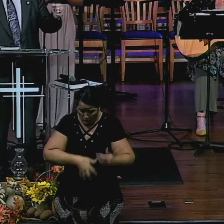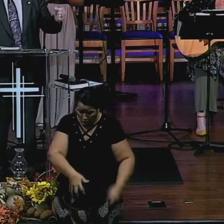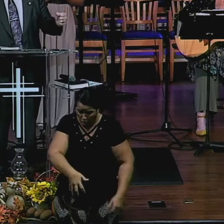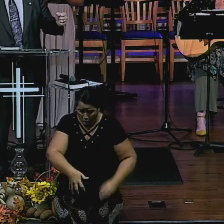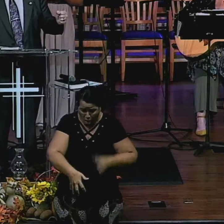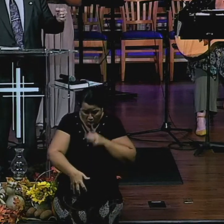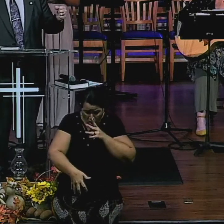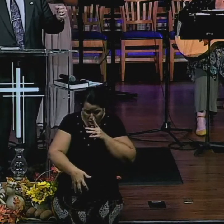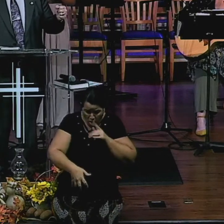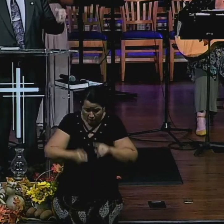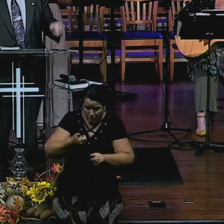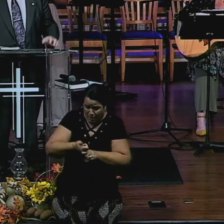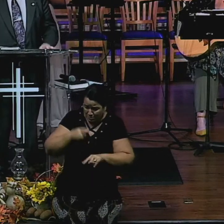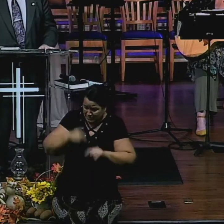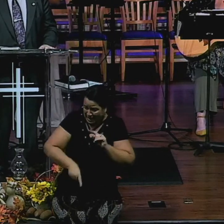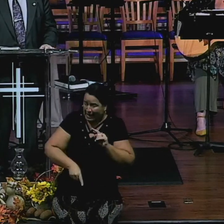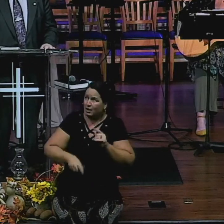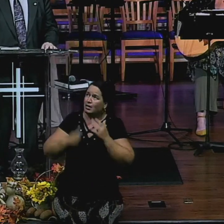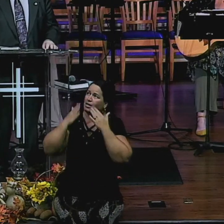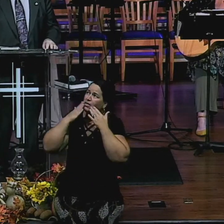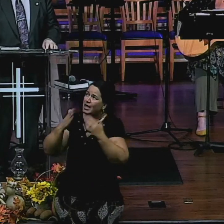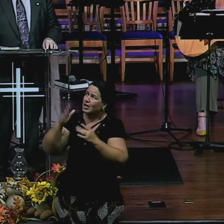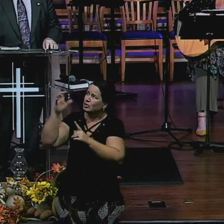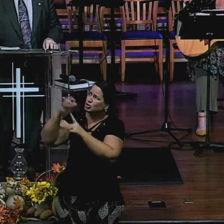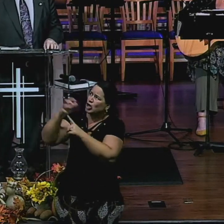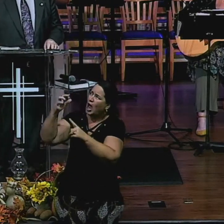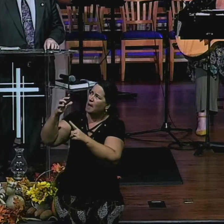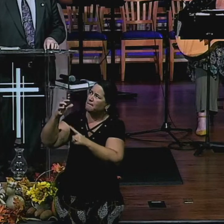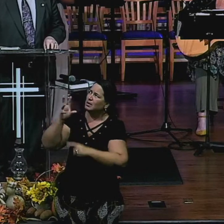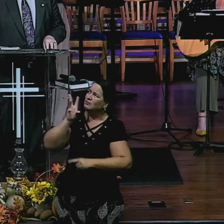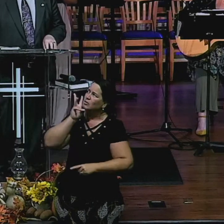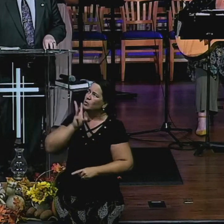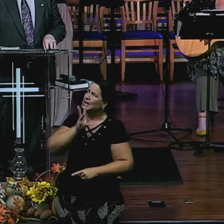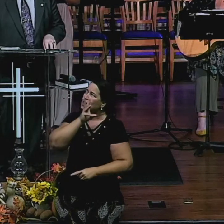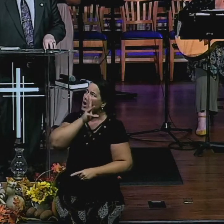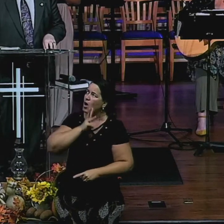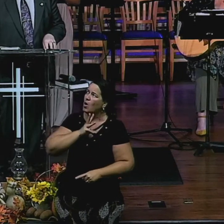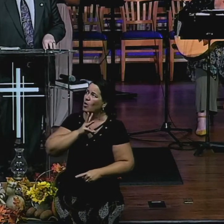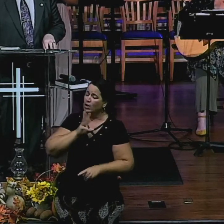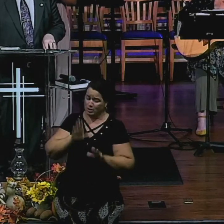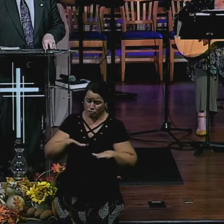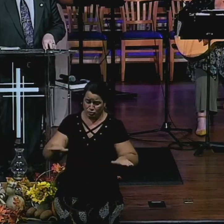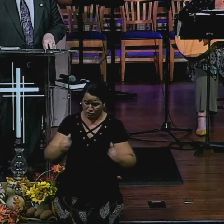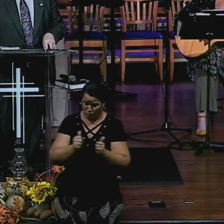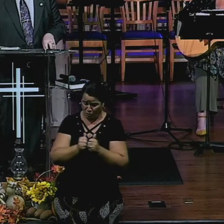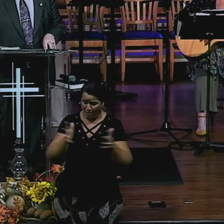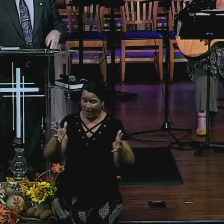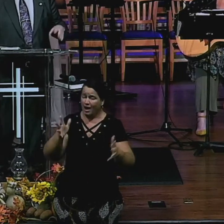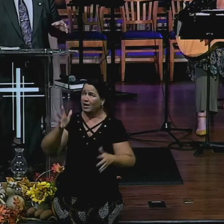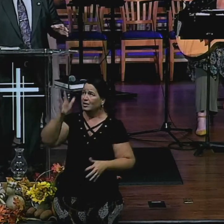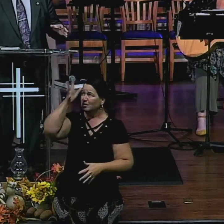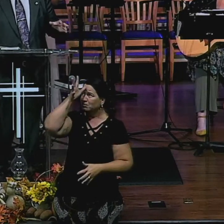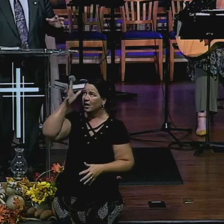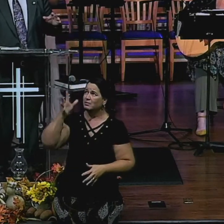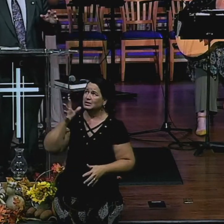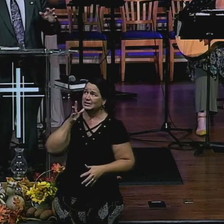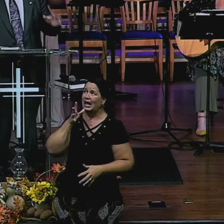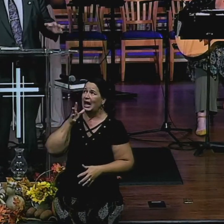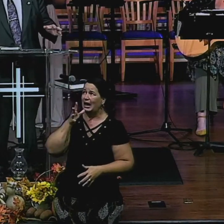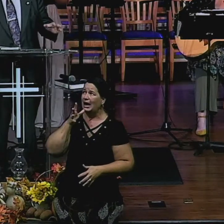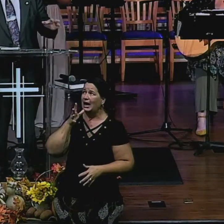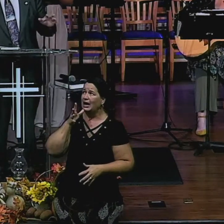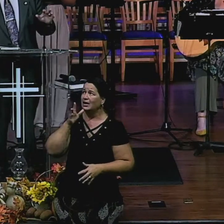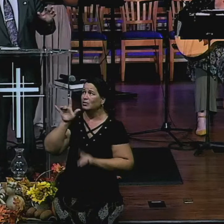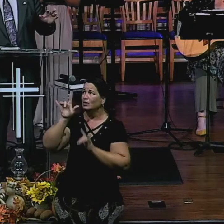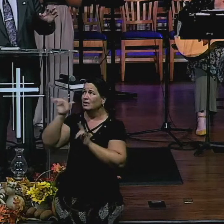champion of the widow and the fatherless. Help us to stand with you, dear God. We love you for the family that's hurting, for the family that's